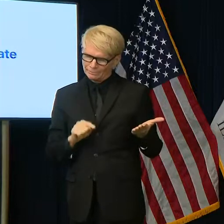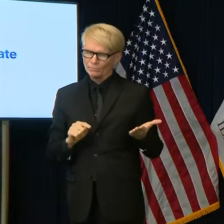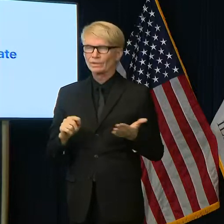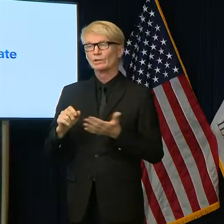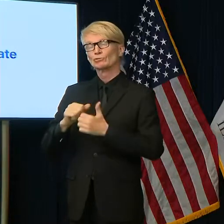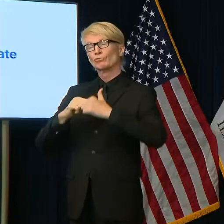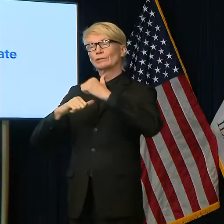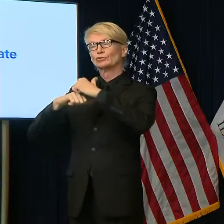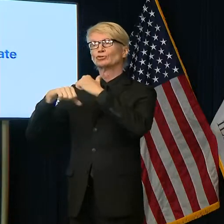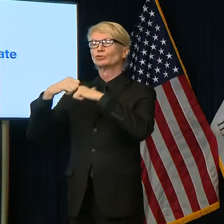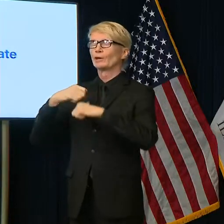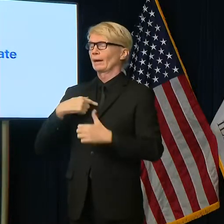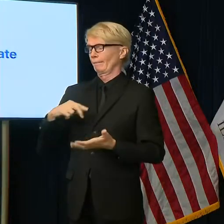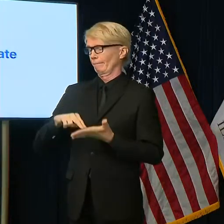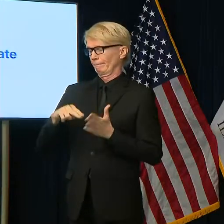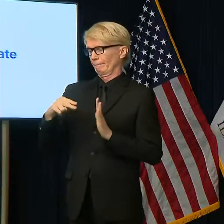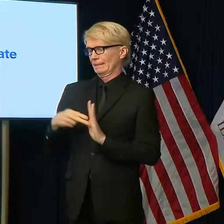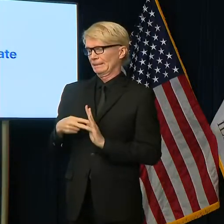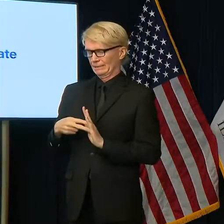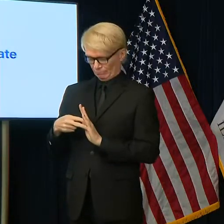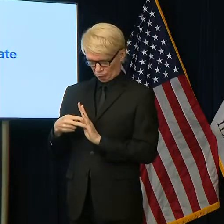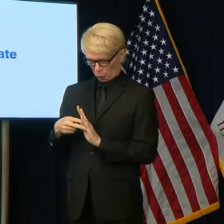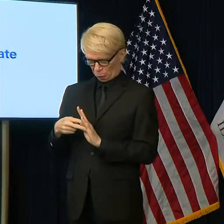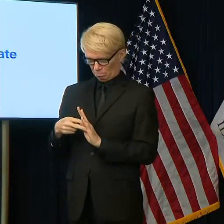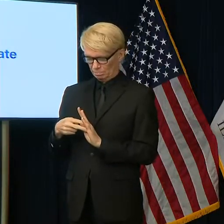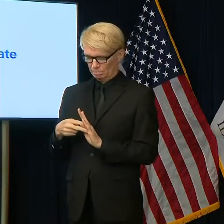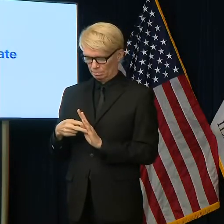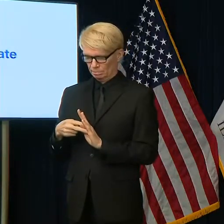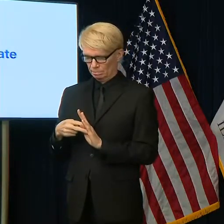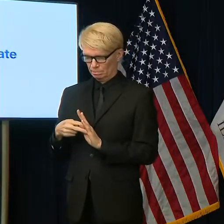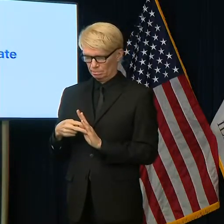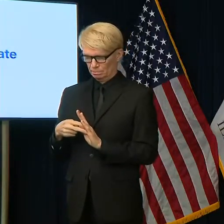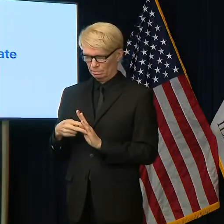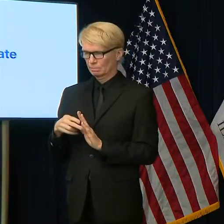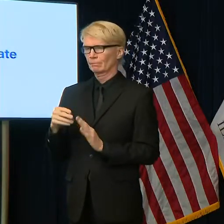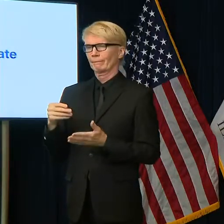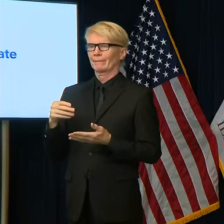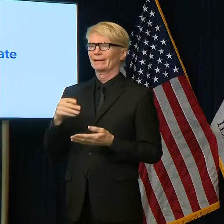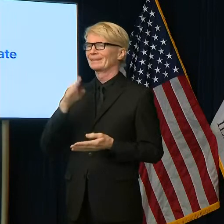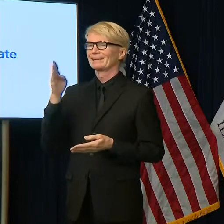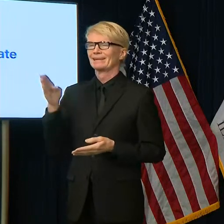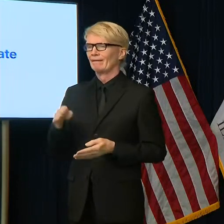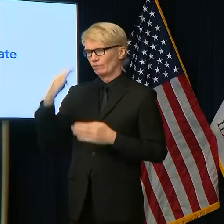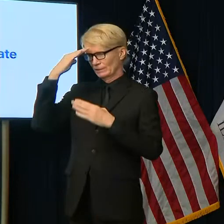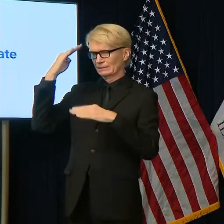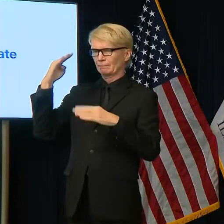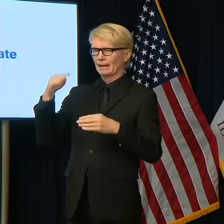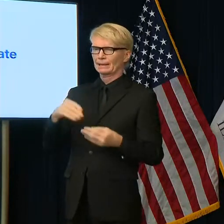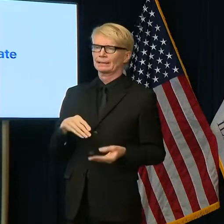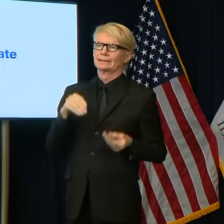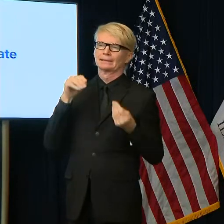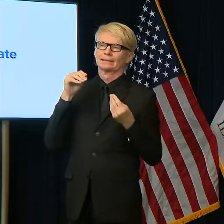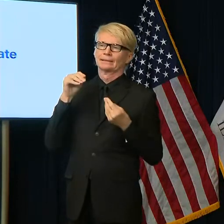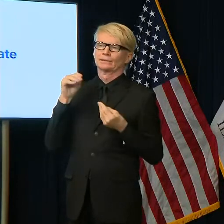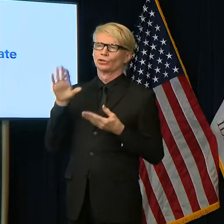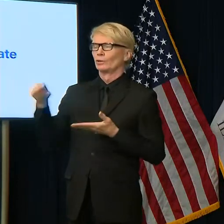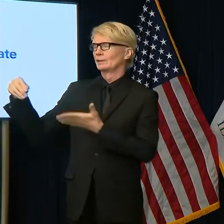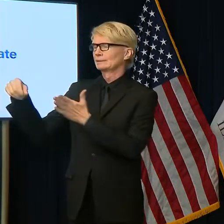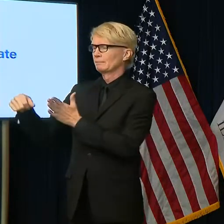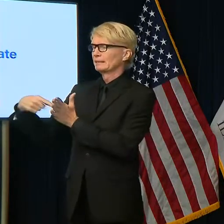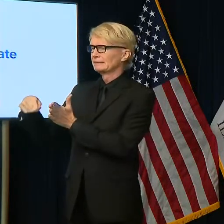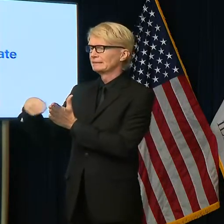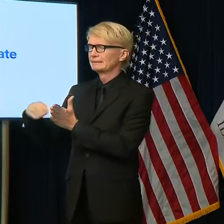structural means you would never essentially have your revenues meet your expenses or your expenses meet your